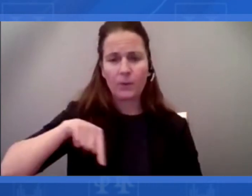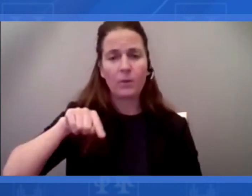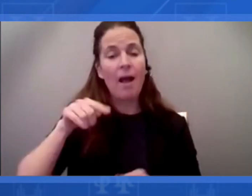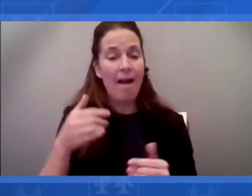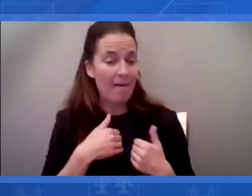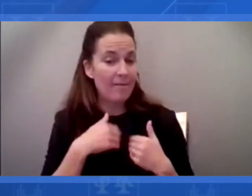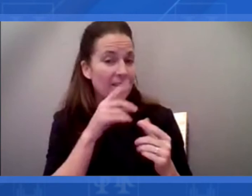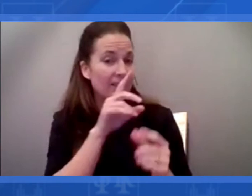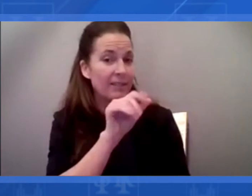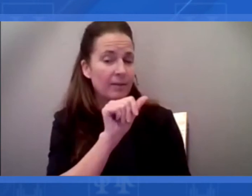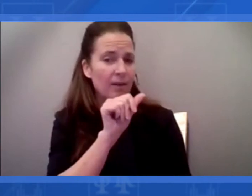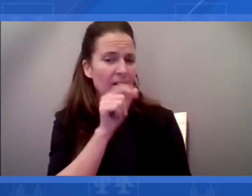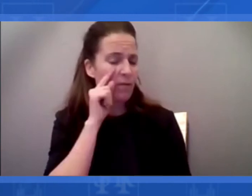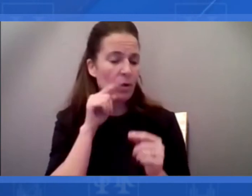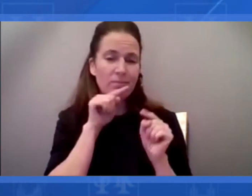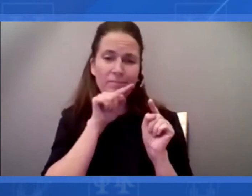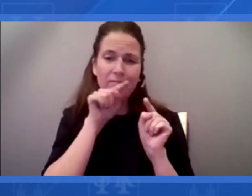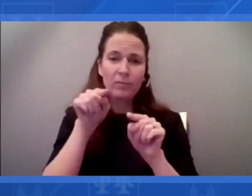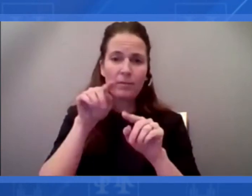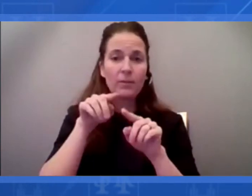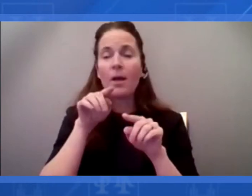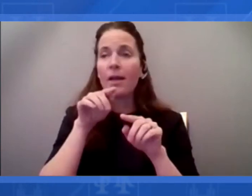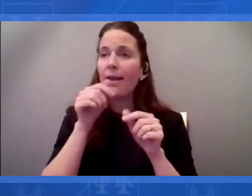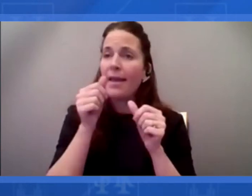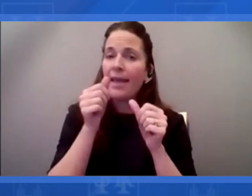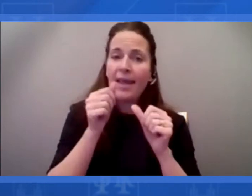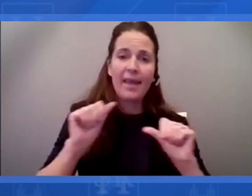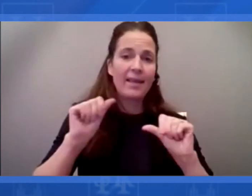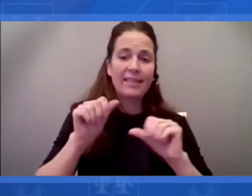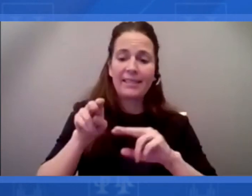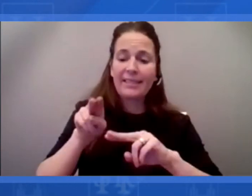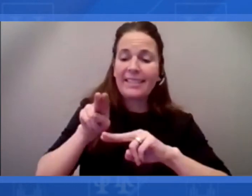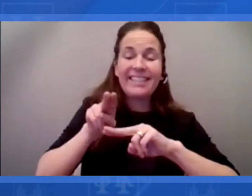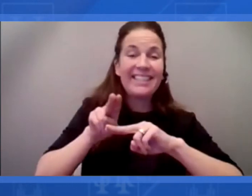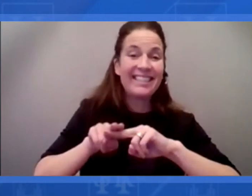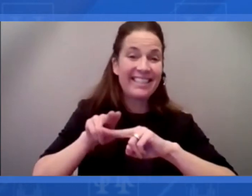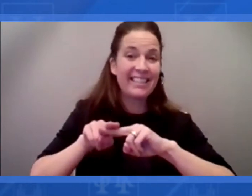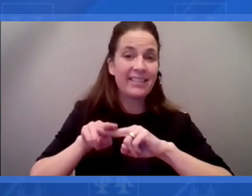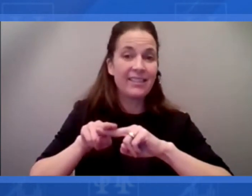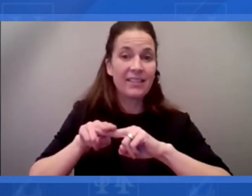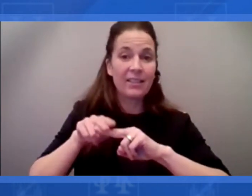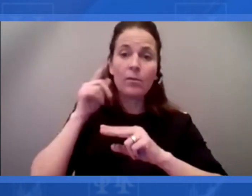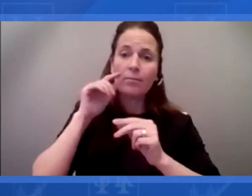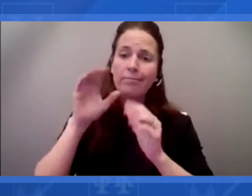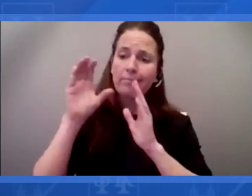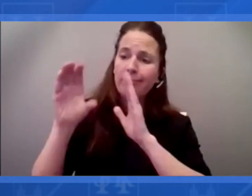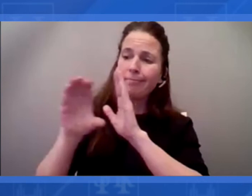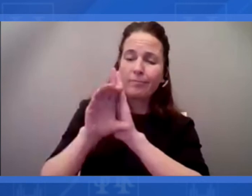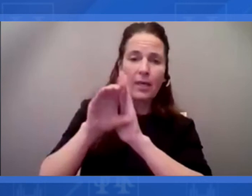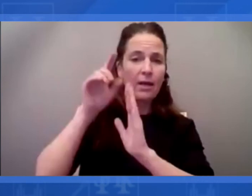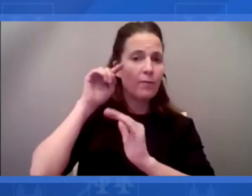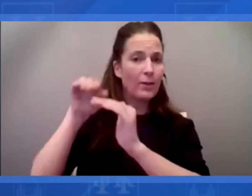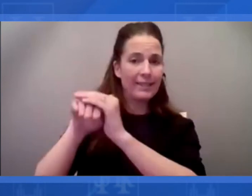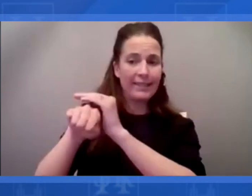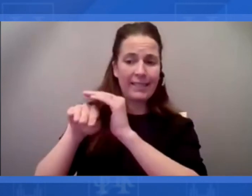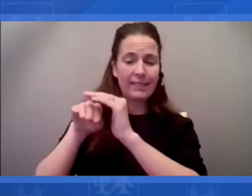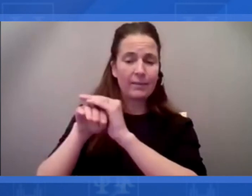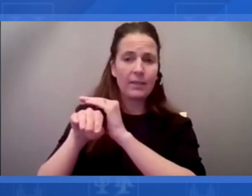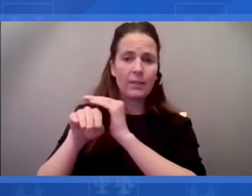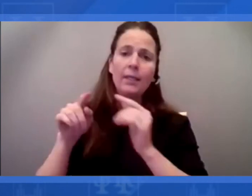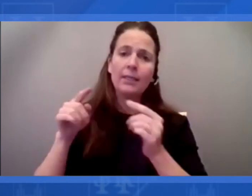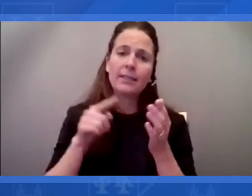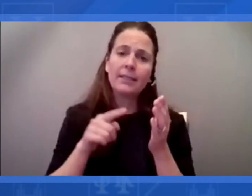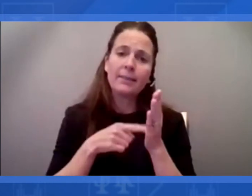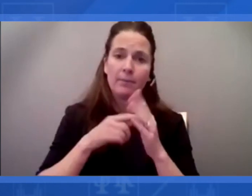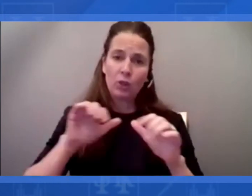the designated priority or courtesy seating areas on buses. For this reason, HSR